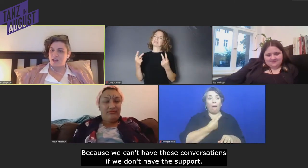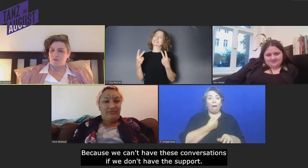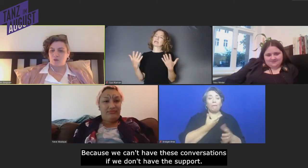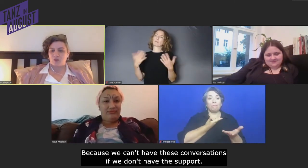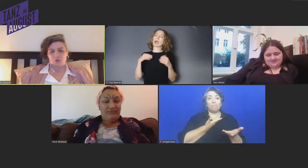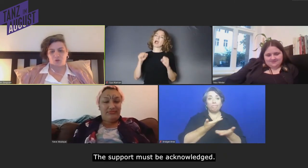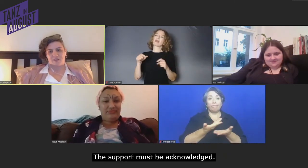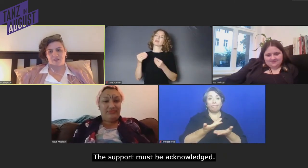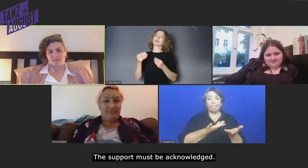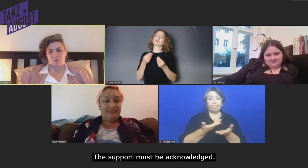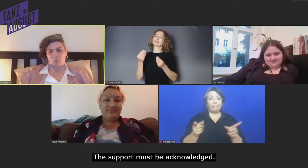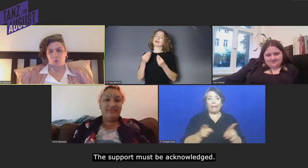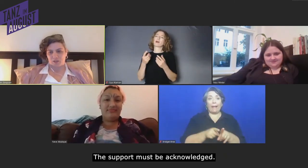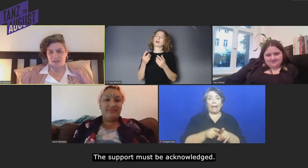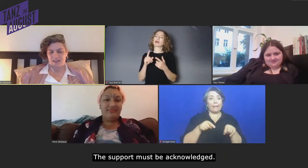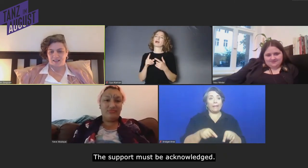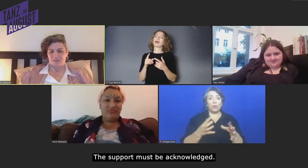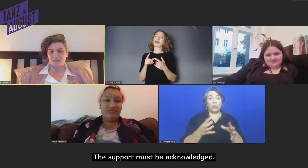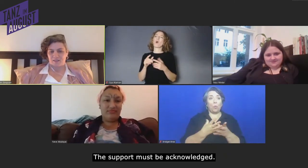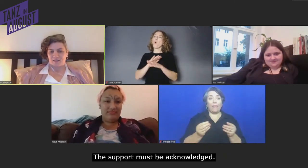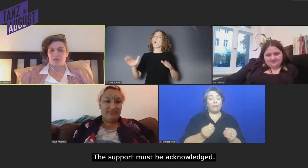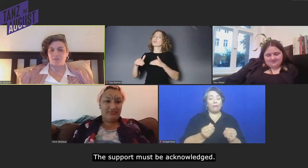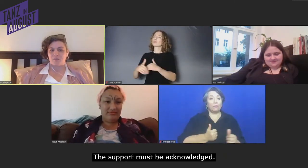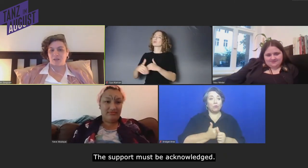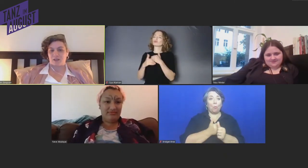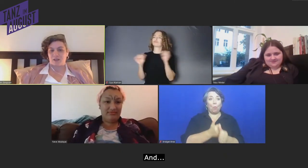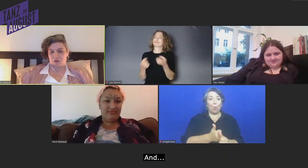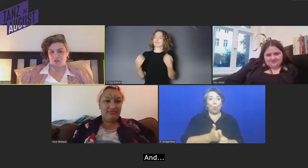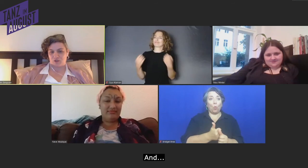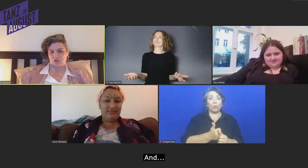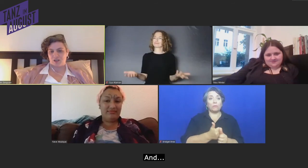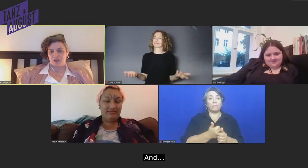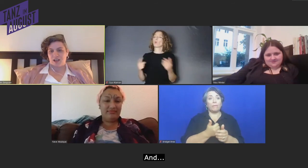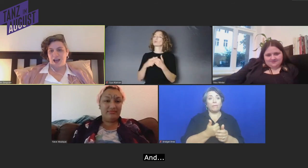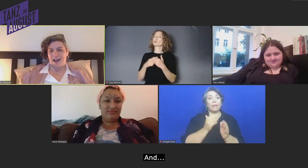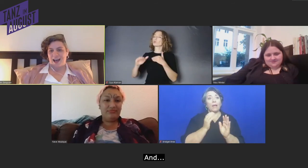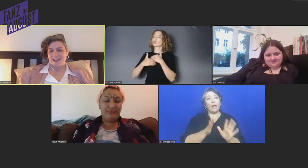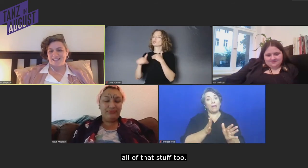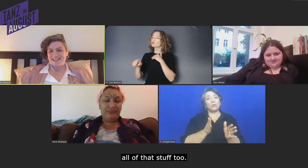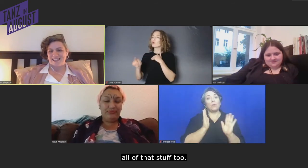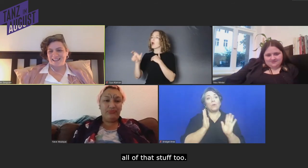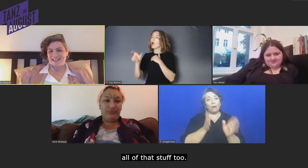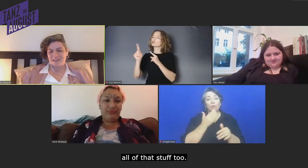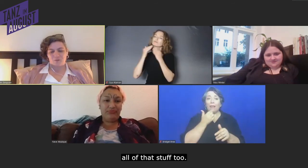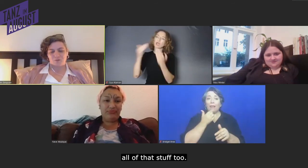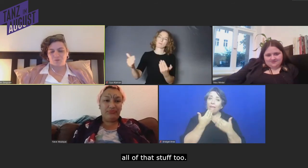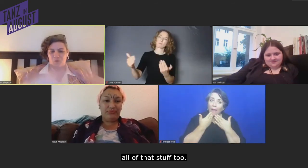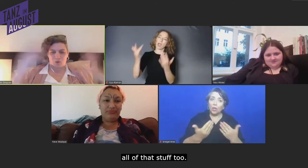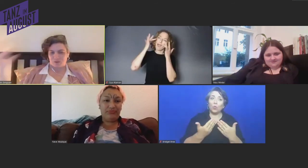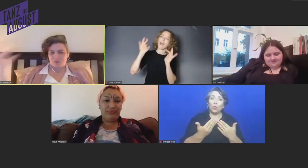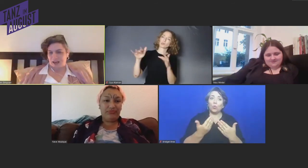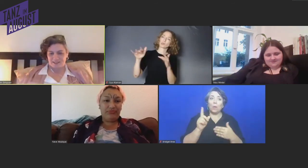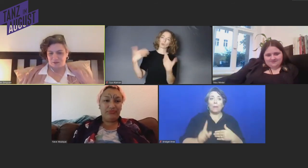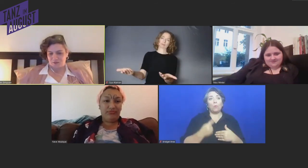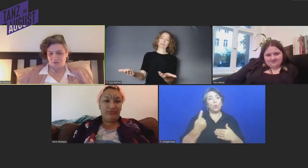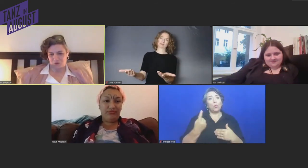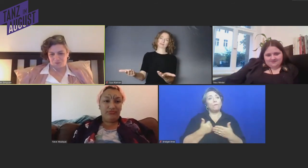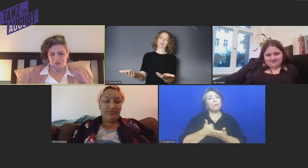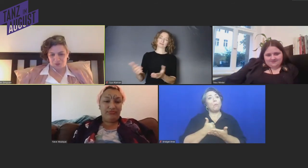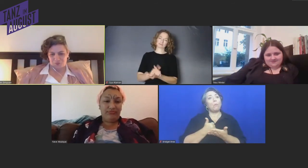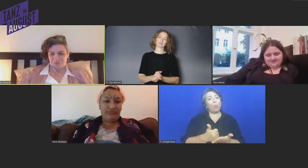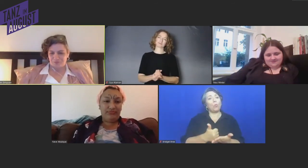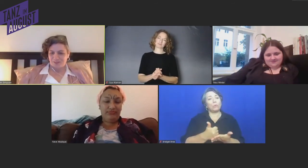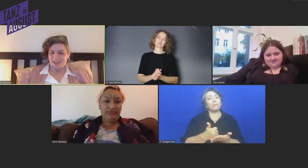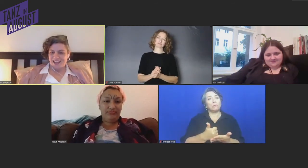if we don't have this support, and the support must be acknowledged and all of that stuff too.